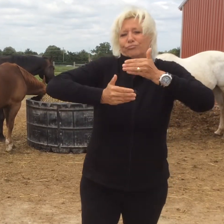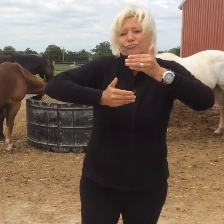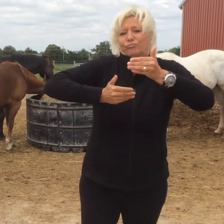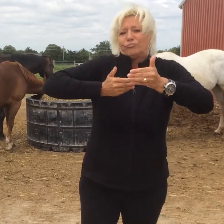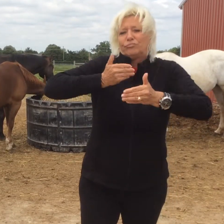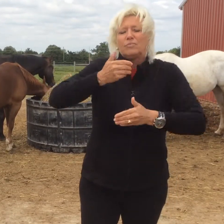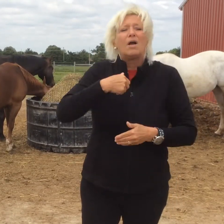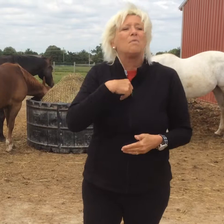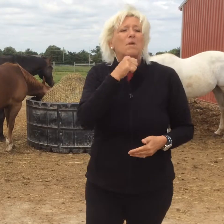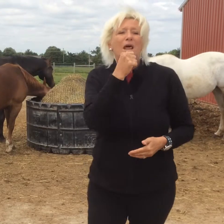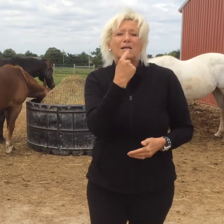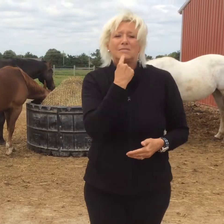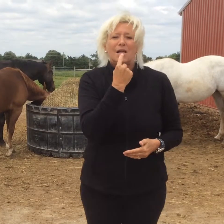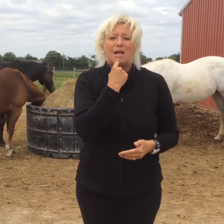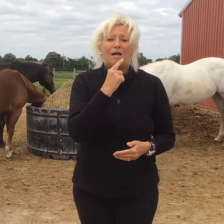helps with the healing process.